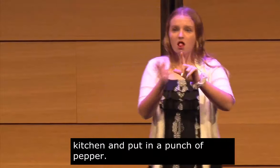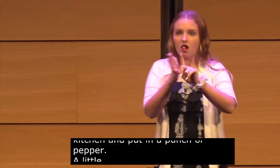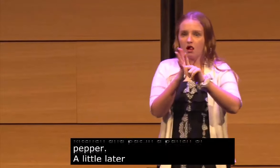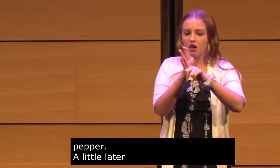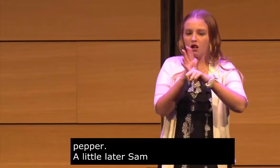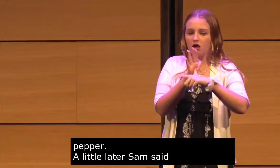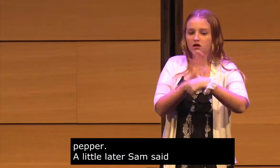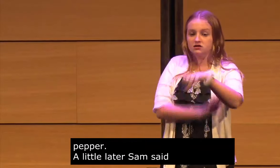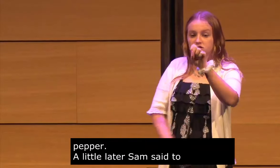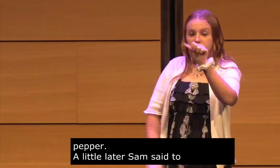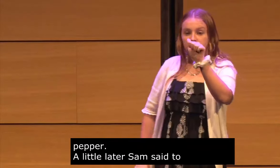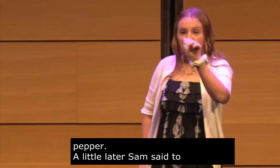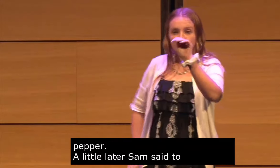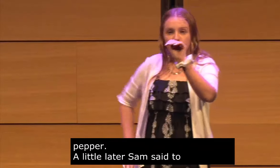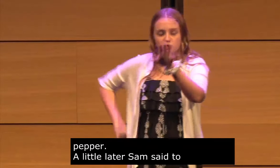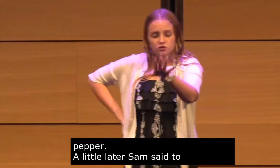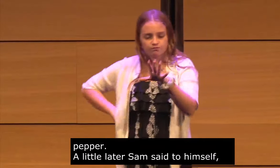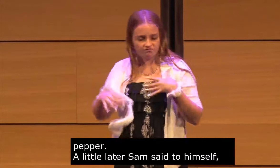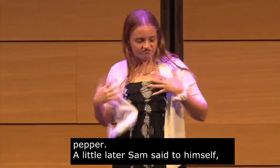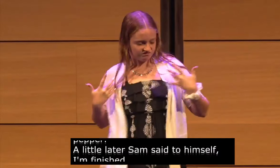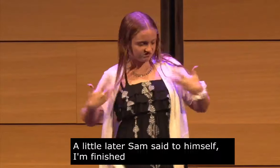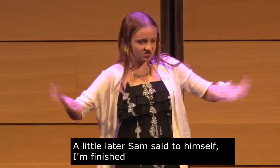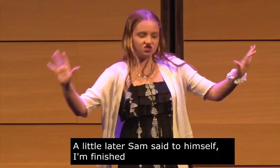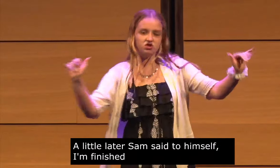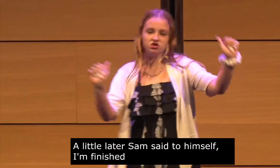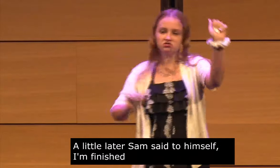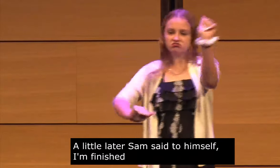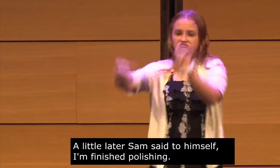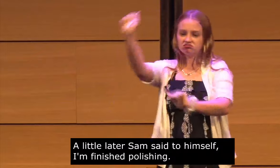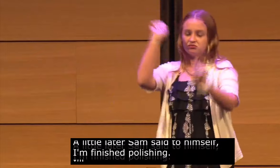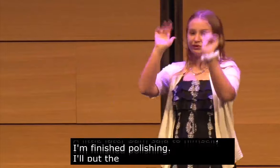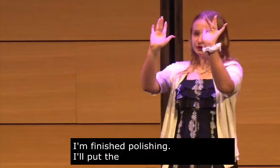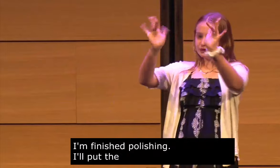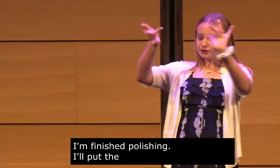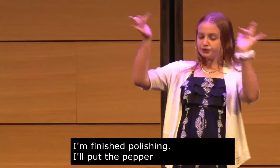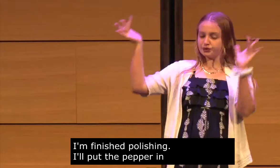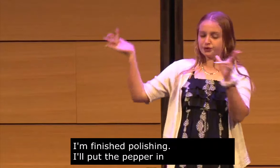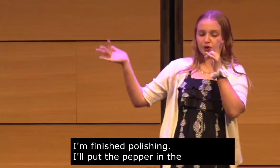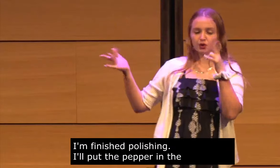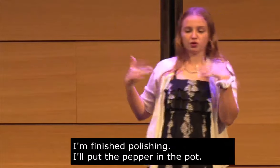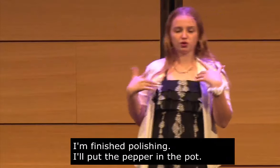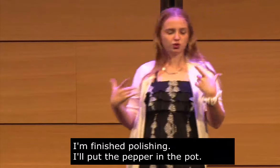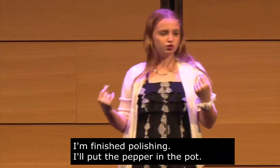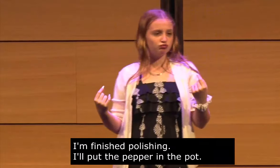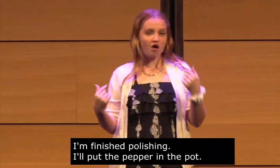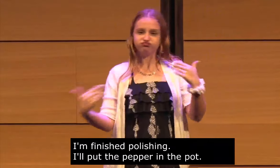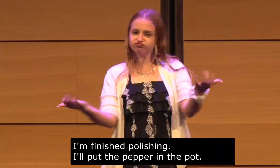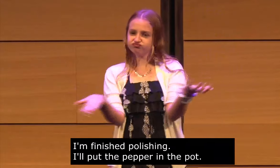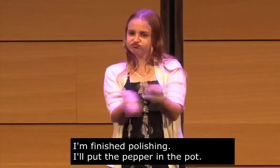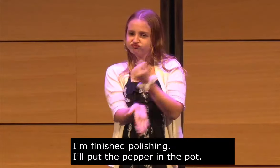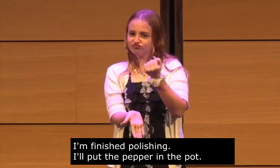A little later, Sam said to himself, "I'm finished polishing. I'll put the pepper in the pot."